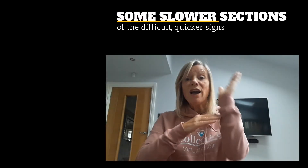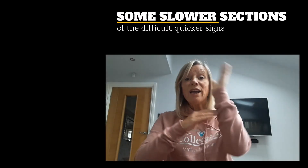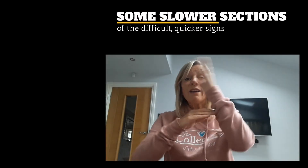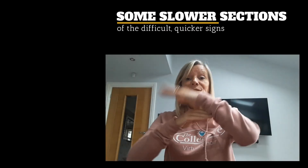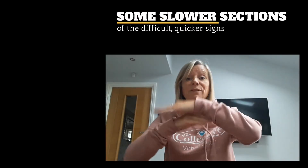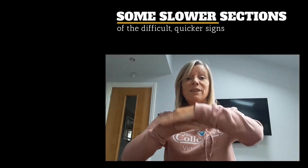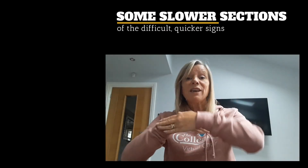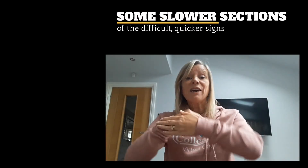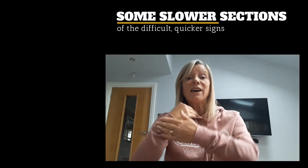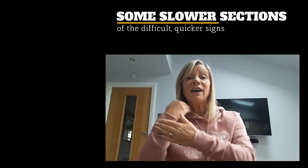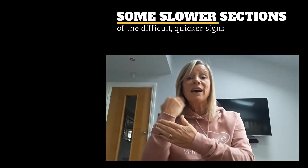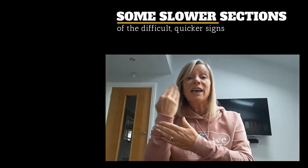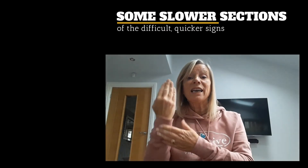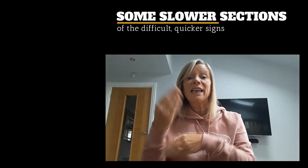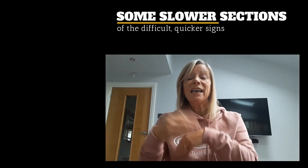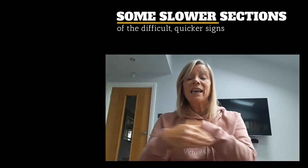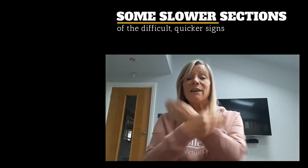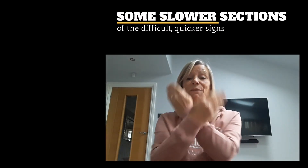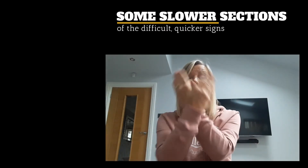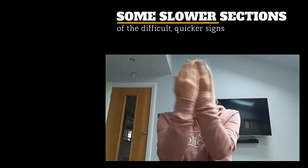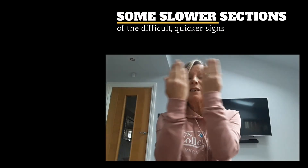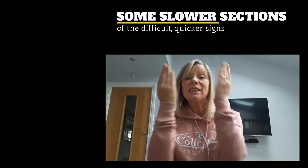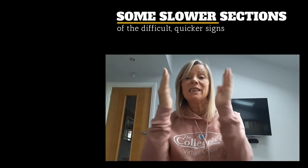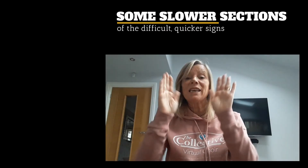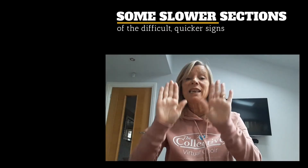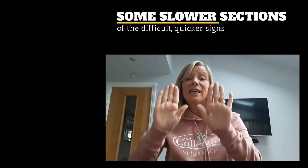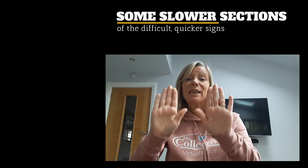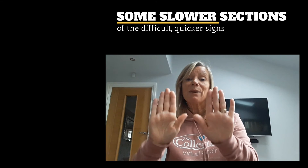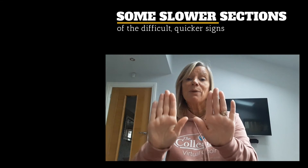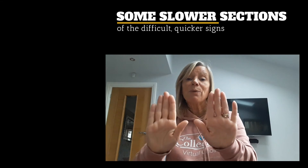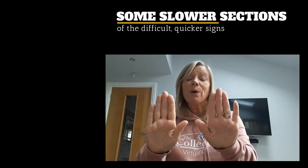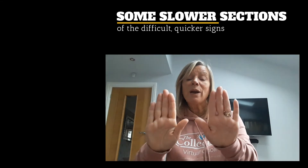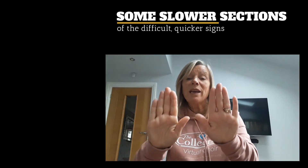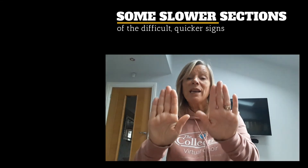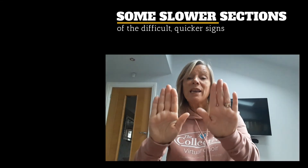thousand. I have died every day